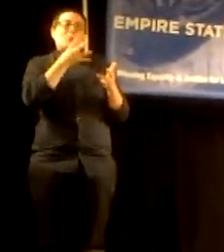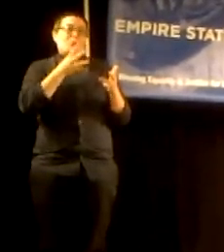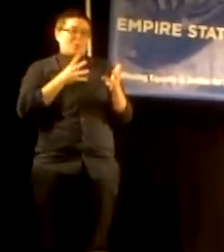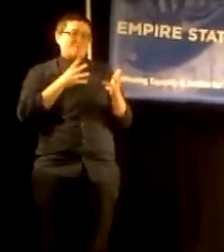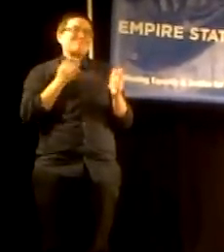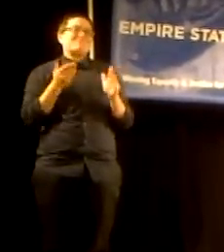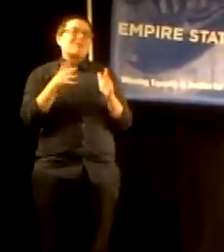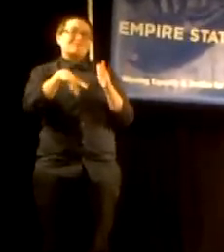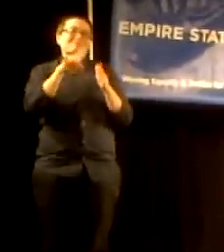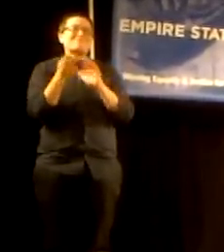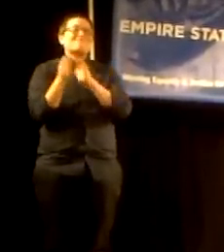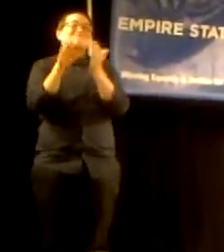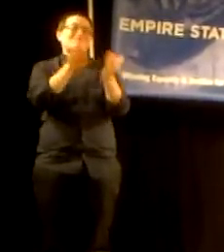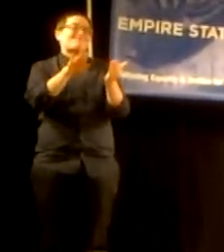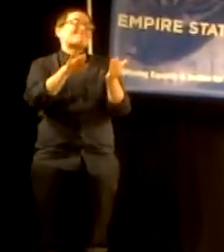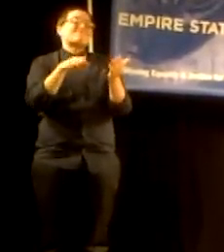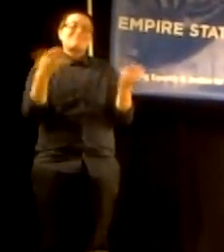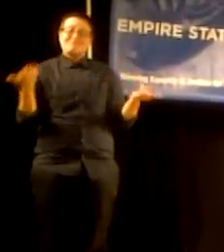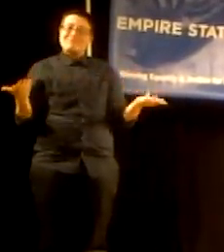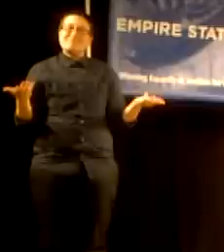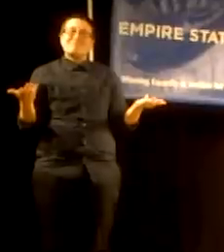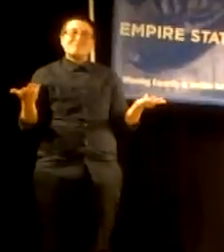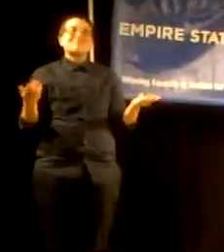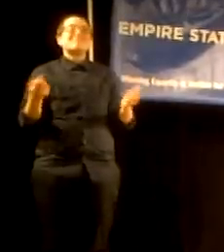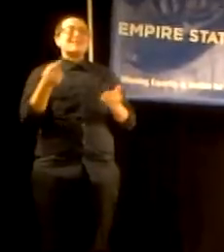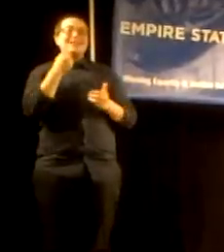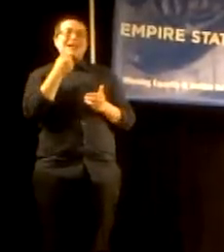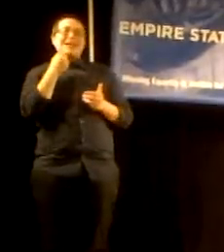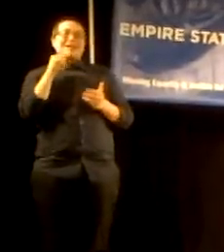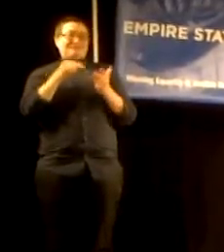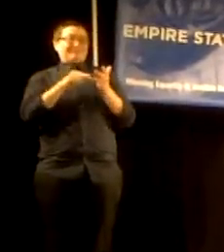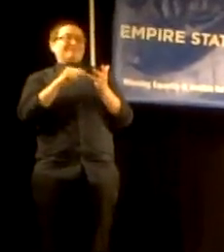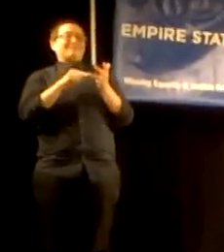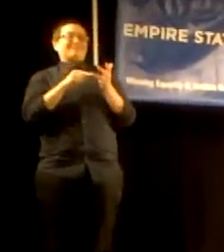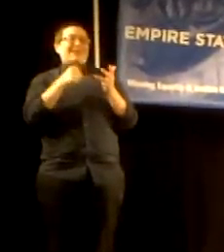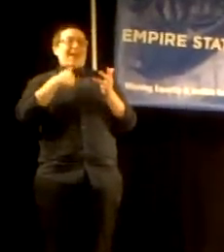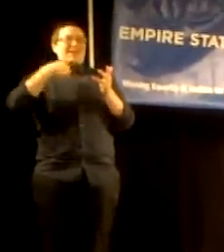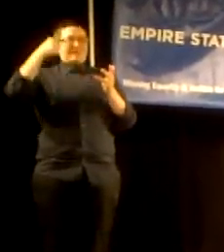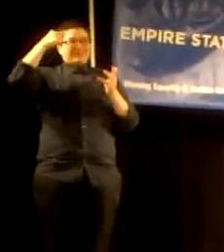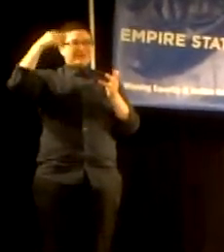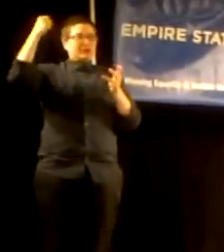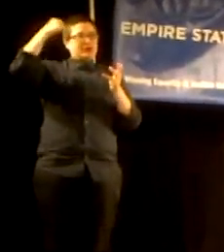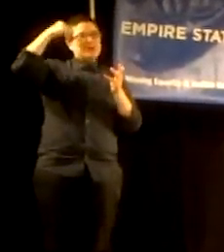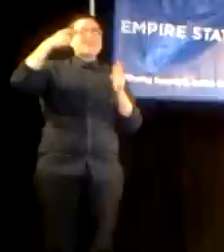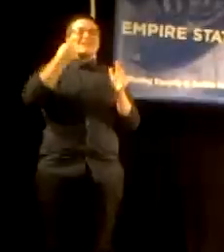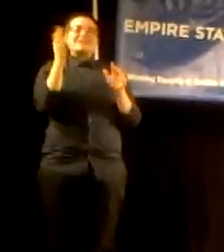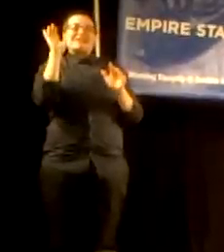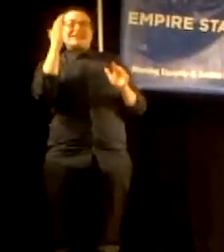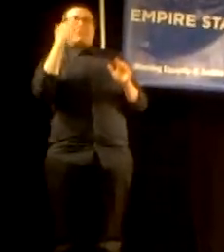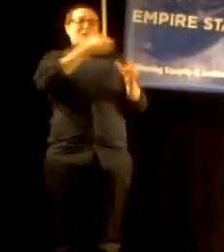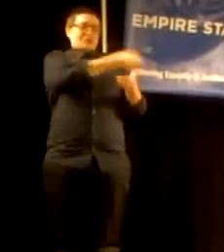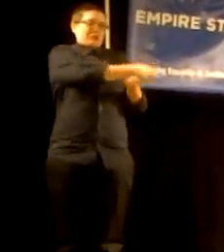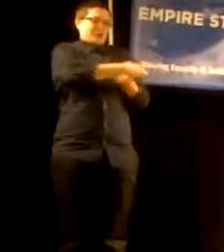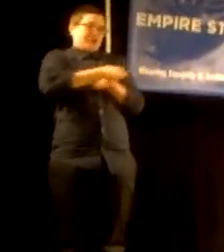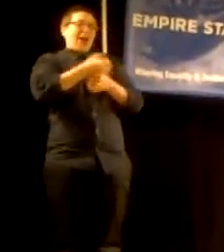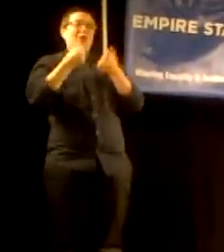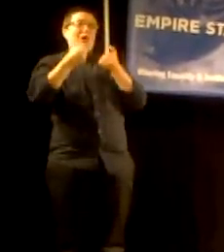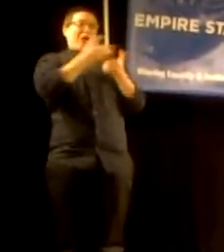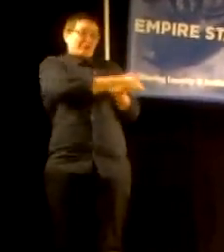in March. News reports stated that she had a head wound and appeared to have been dragged by a car.